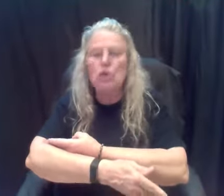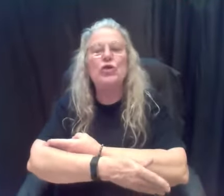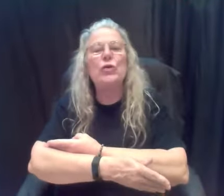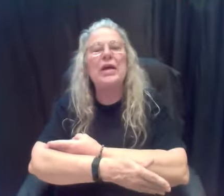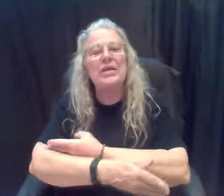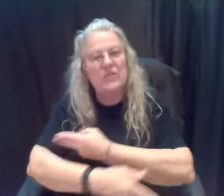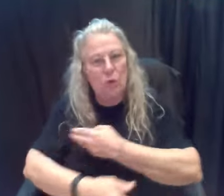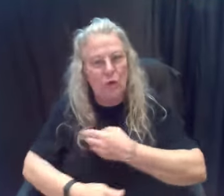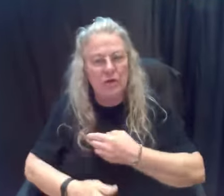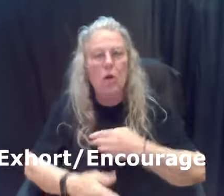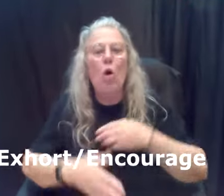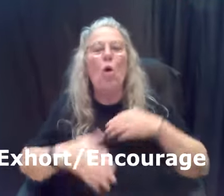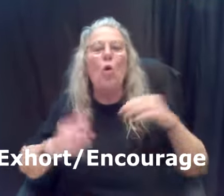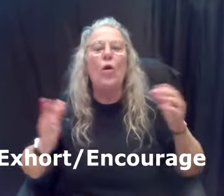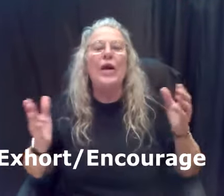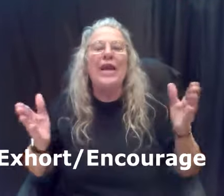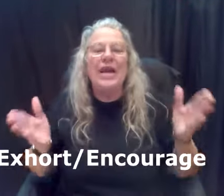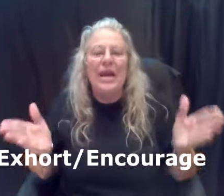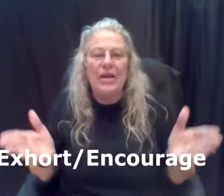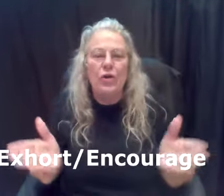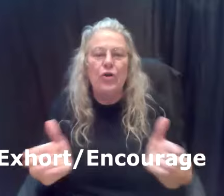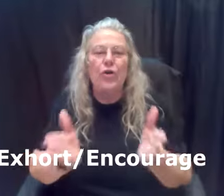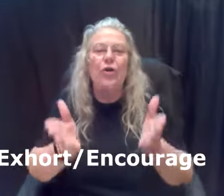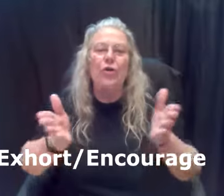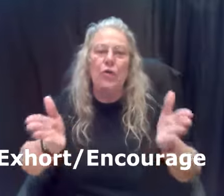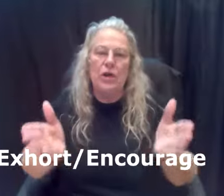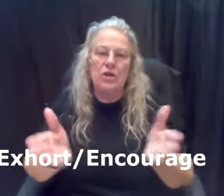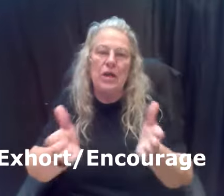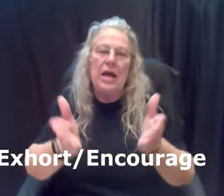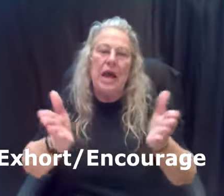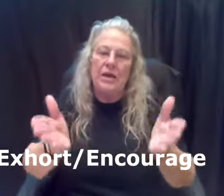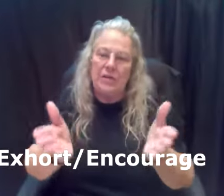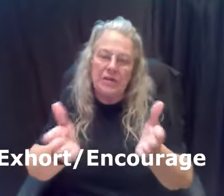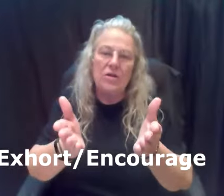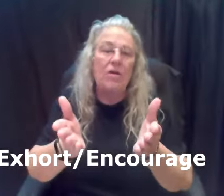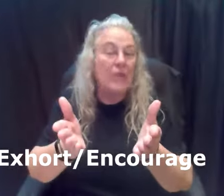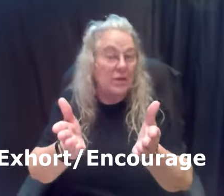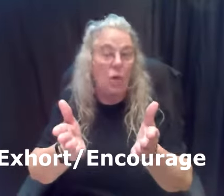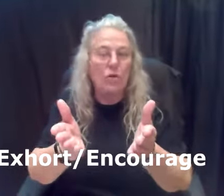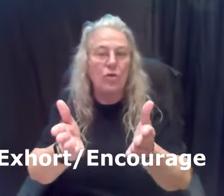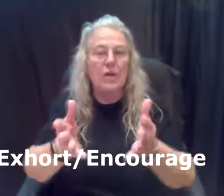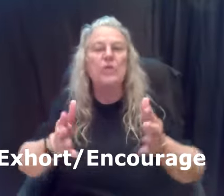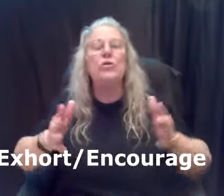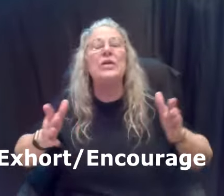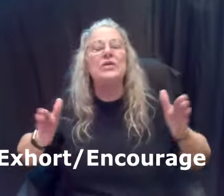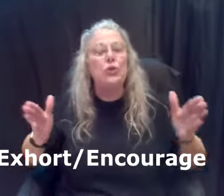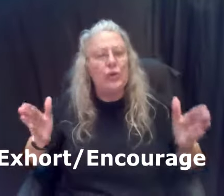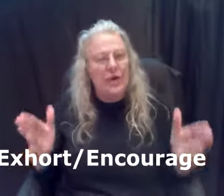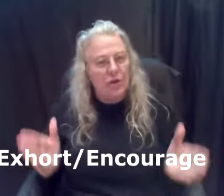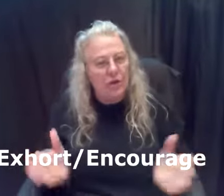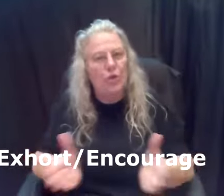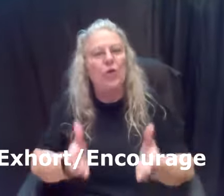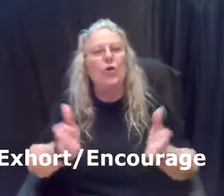To exhort or encourage, and in this song, that's what we're trying to do, is to